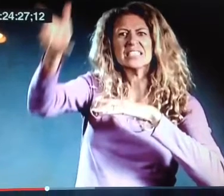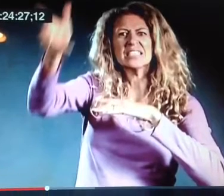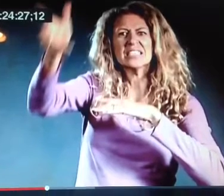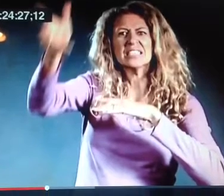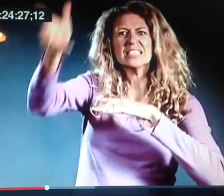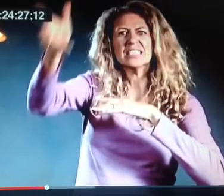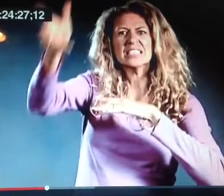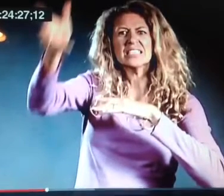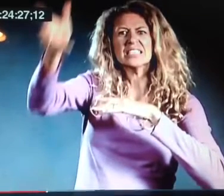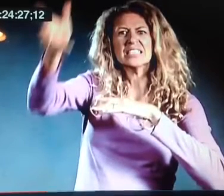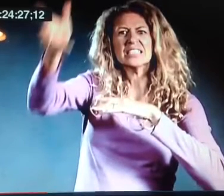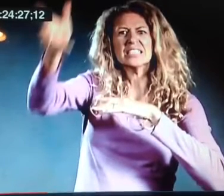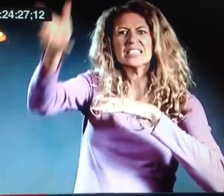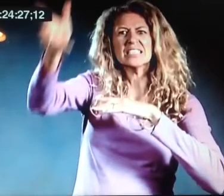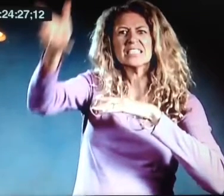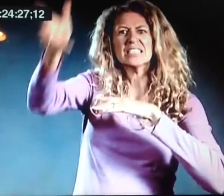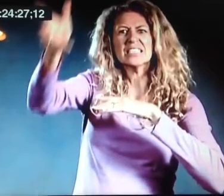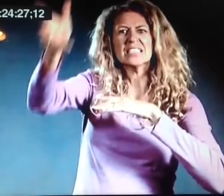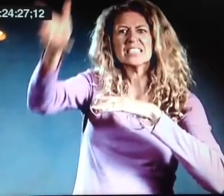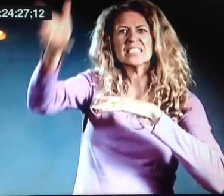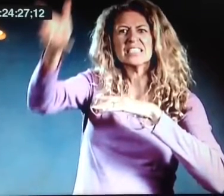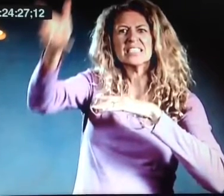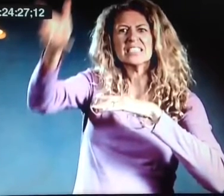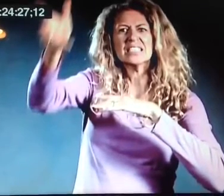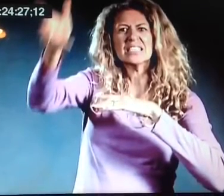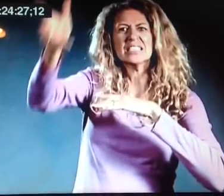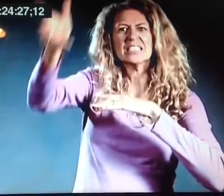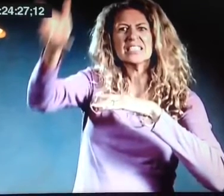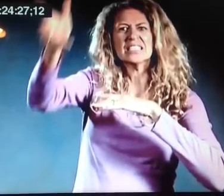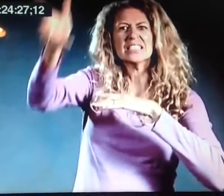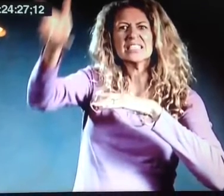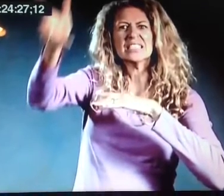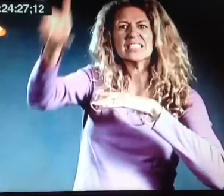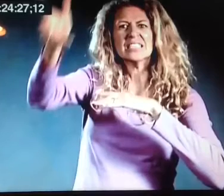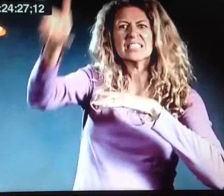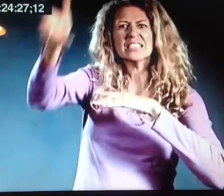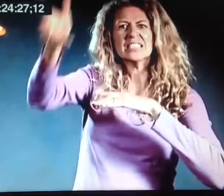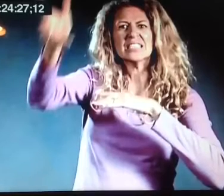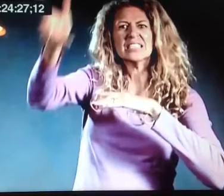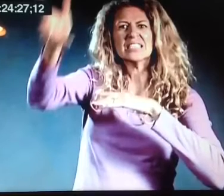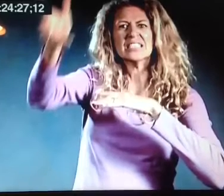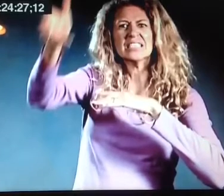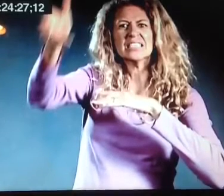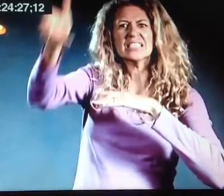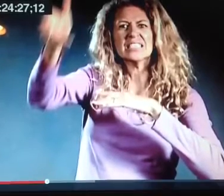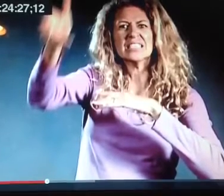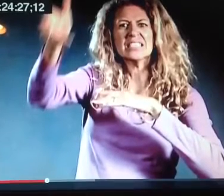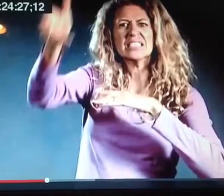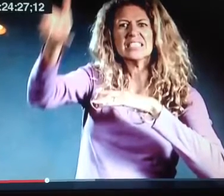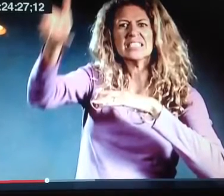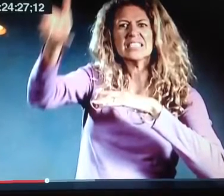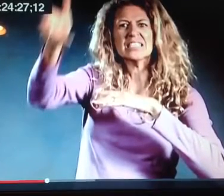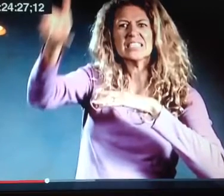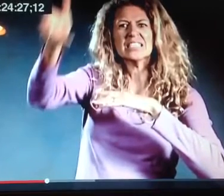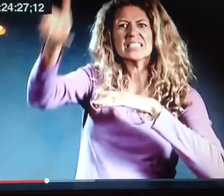So once you have the grass off, then you need a special soil and to put there for your garden. So